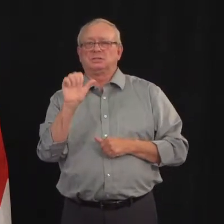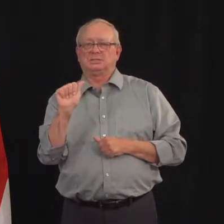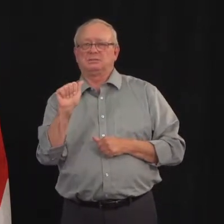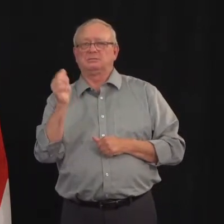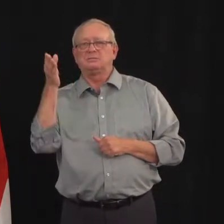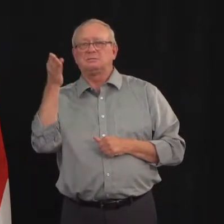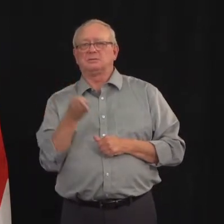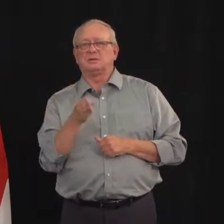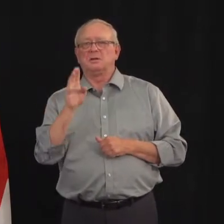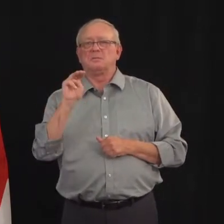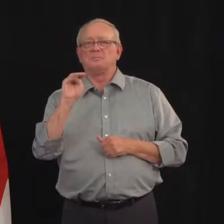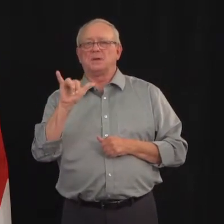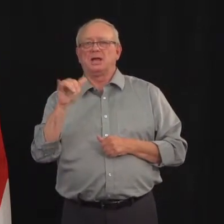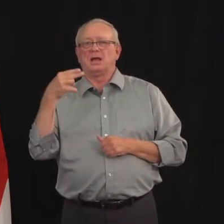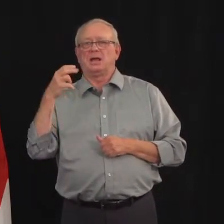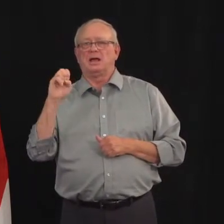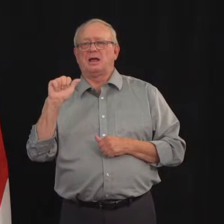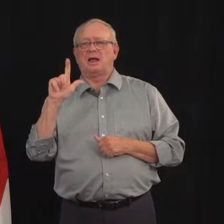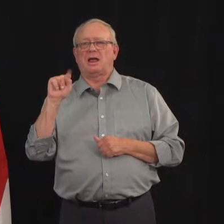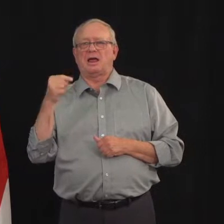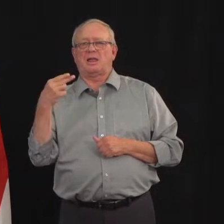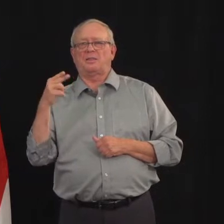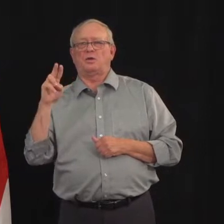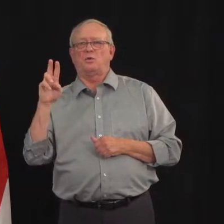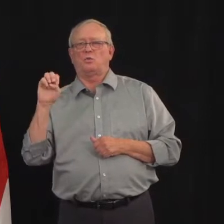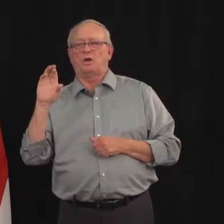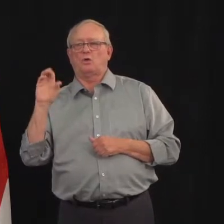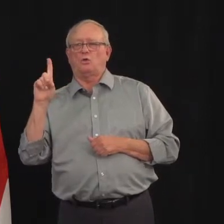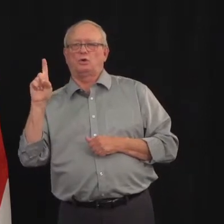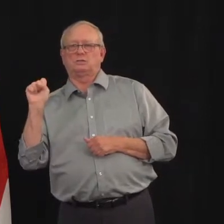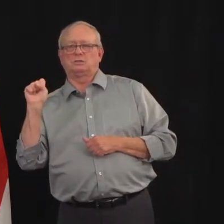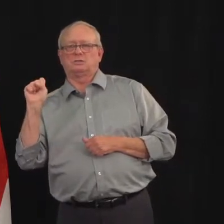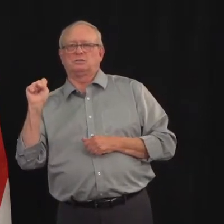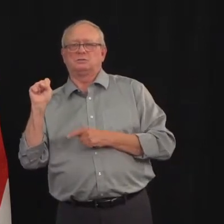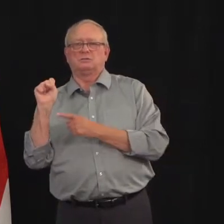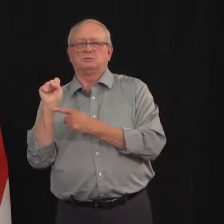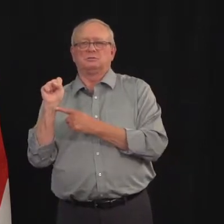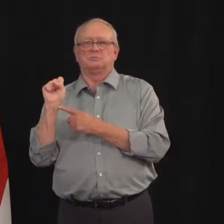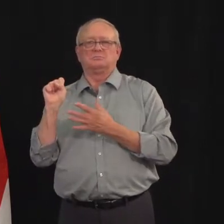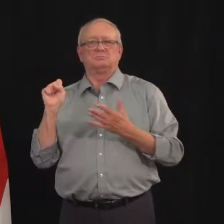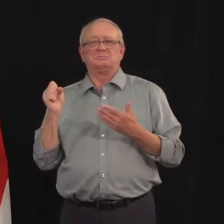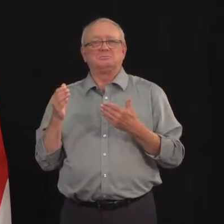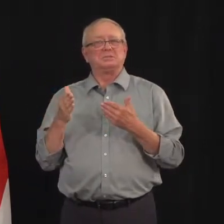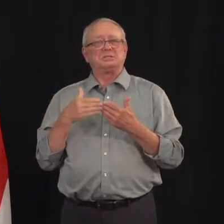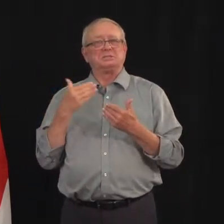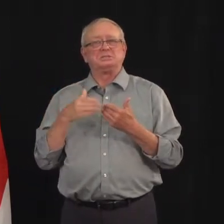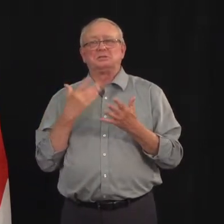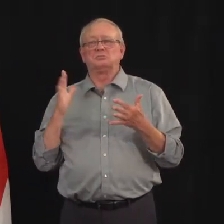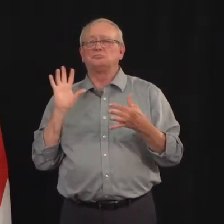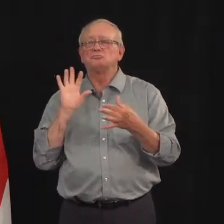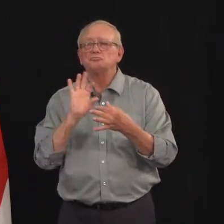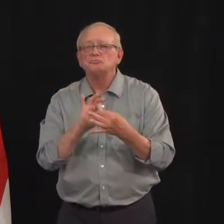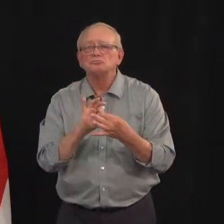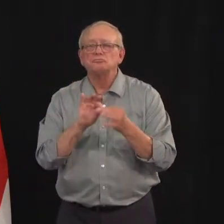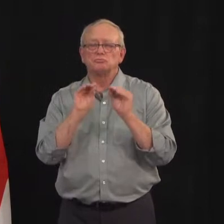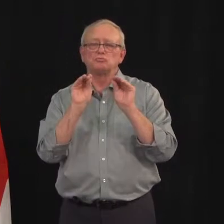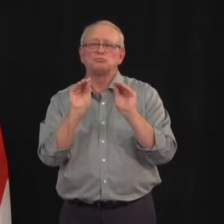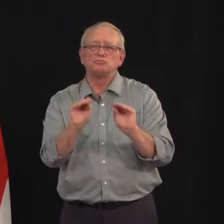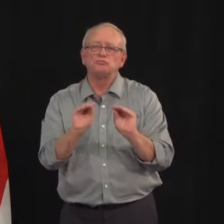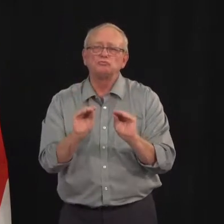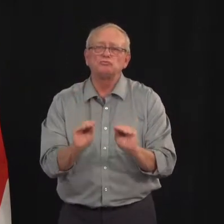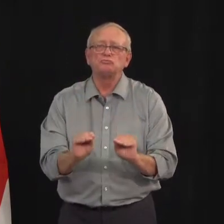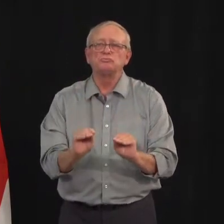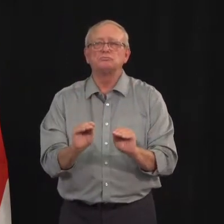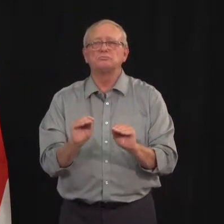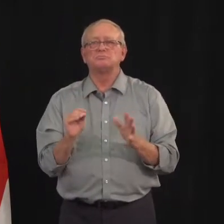proactive step you can take that can make things easier if you are tested and waiting for results in the future, and it has the added benefit of giving